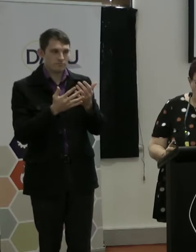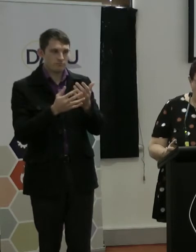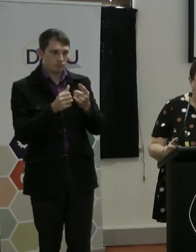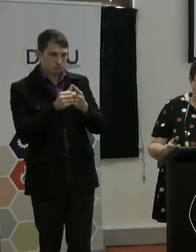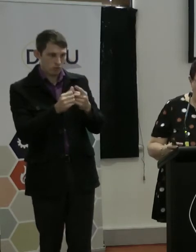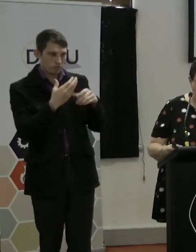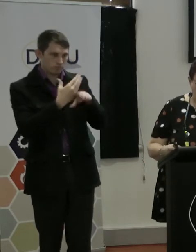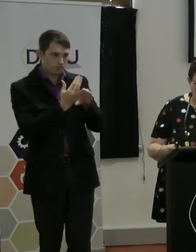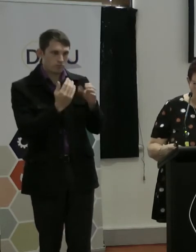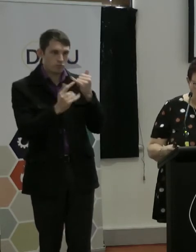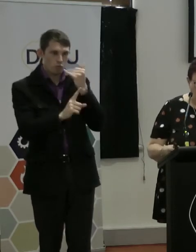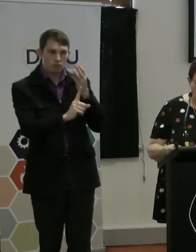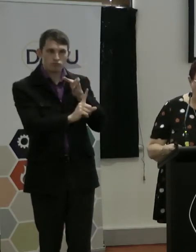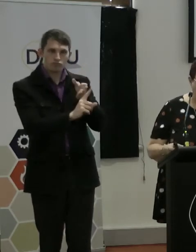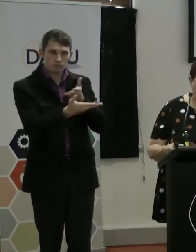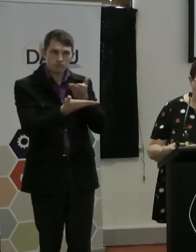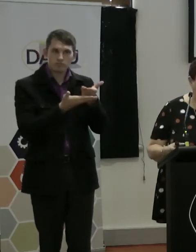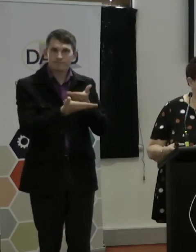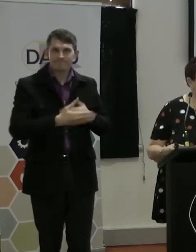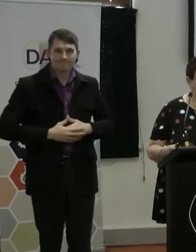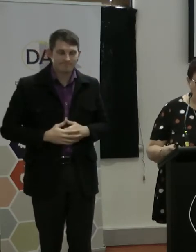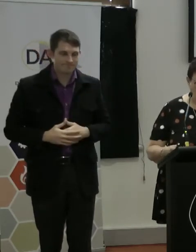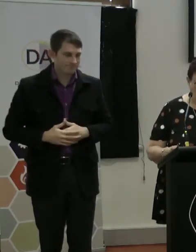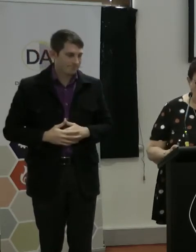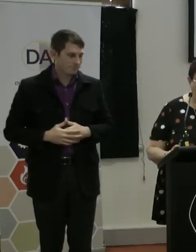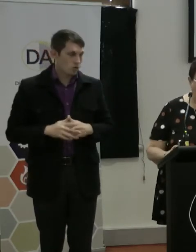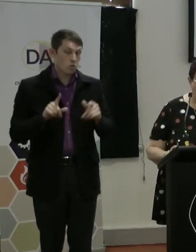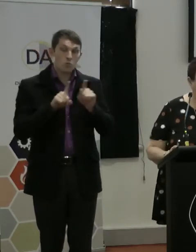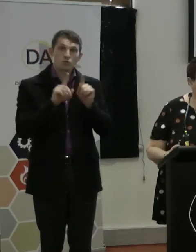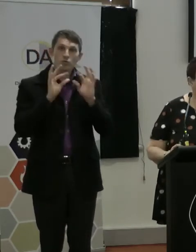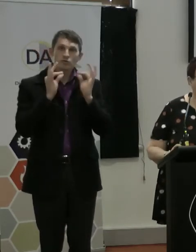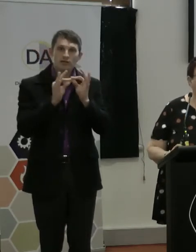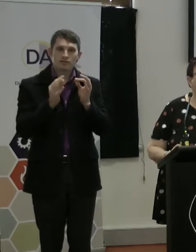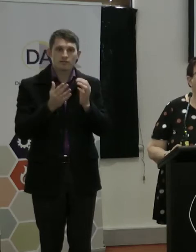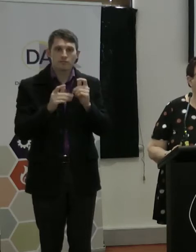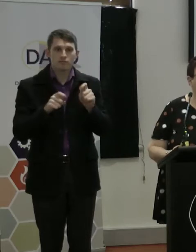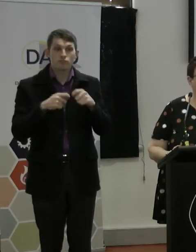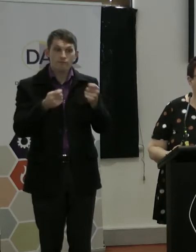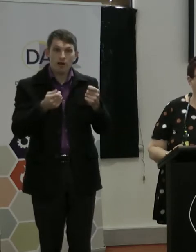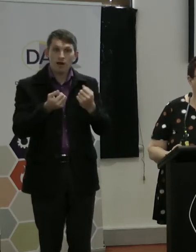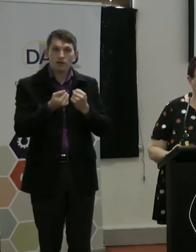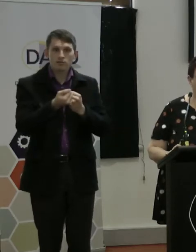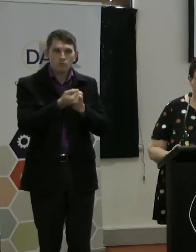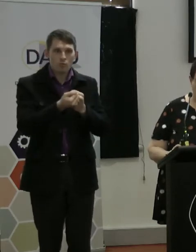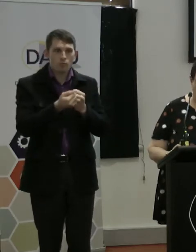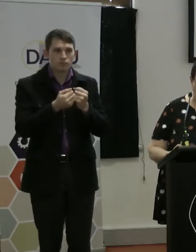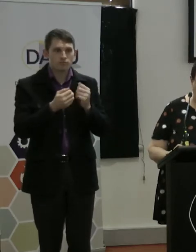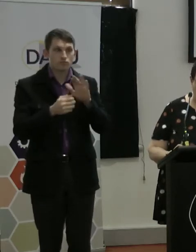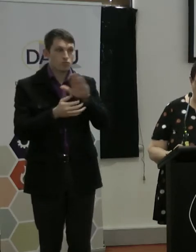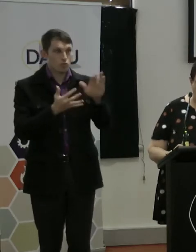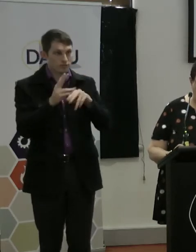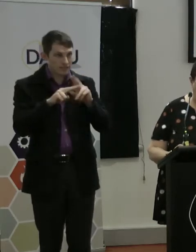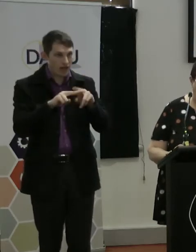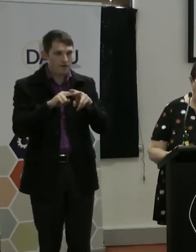the survivors. They also provide support in mentoring any of your